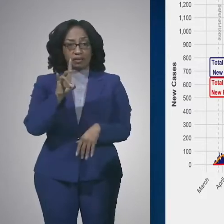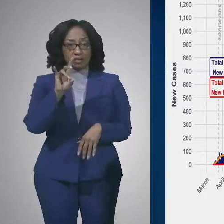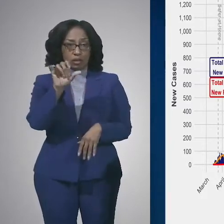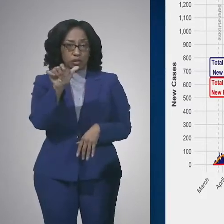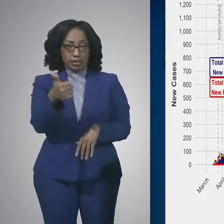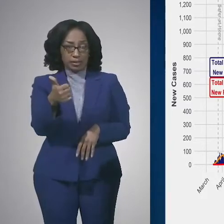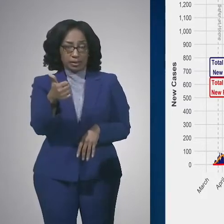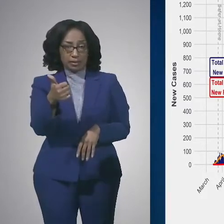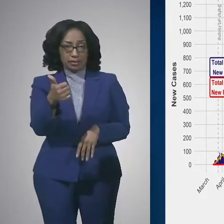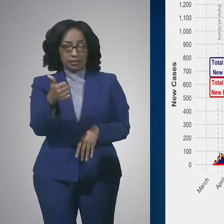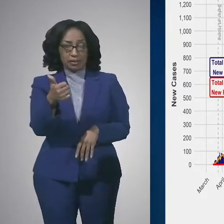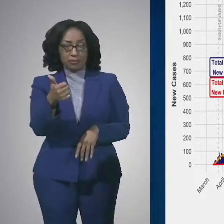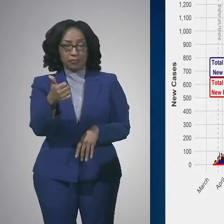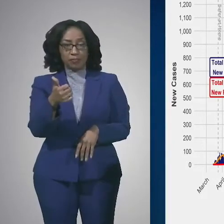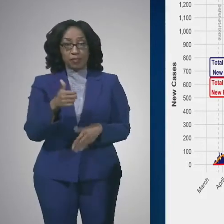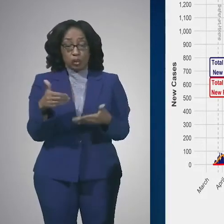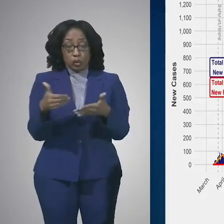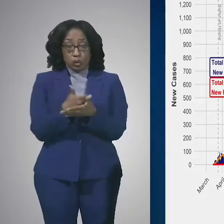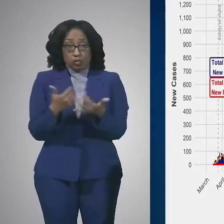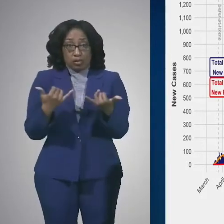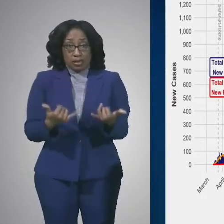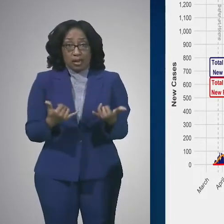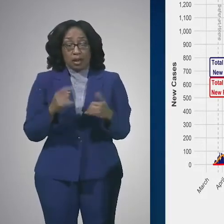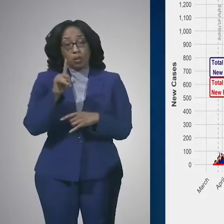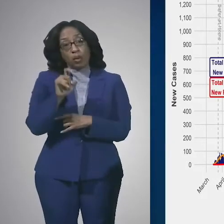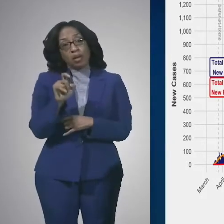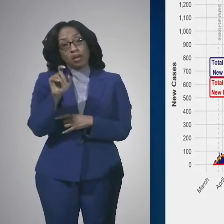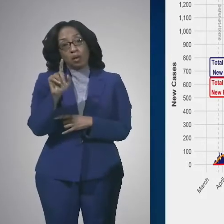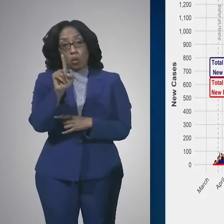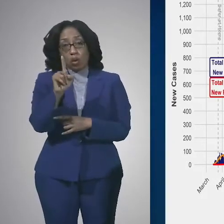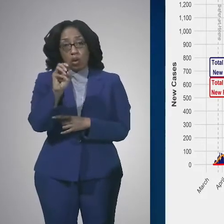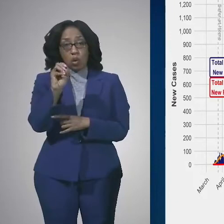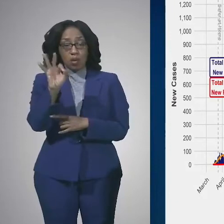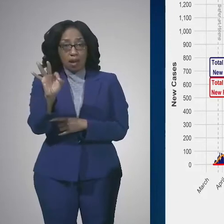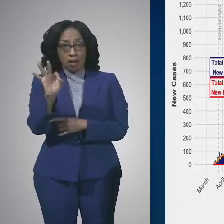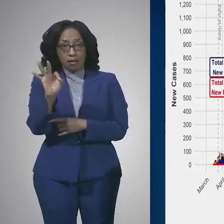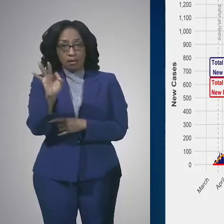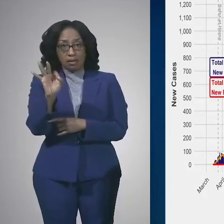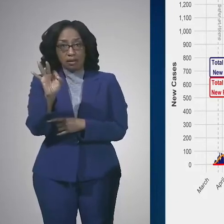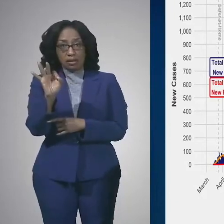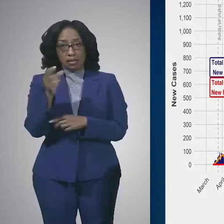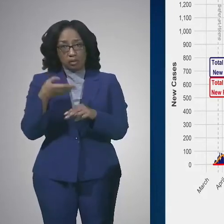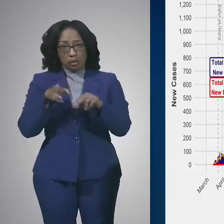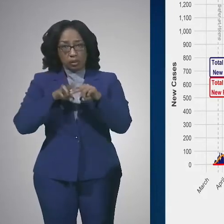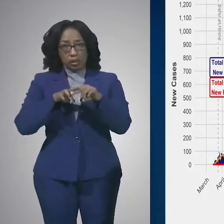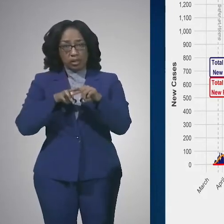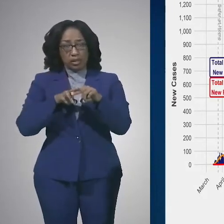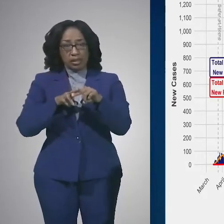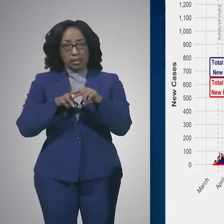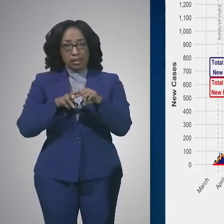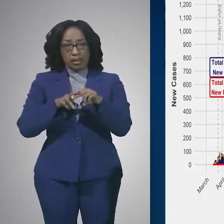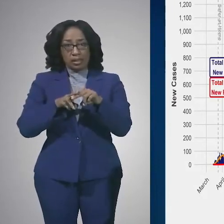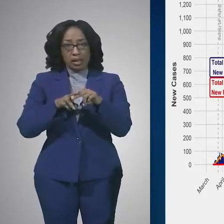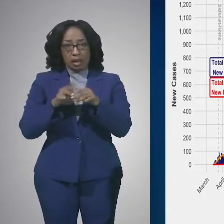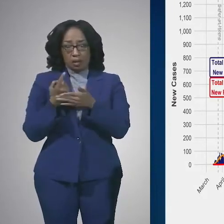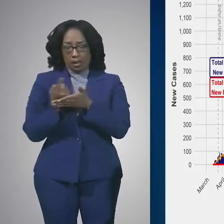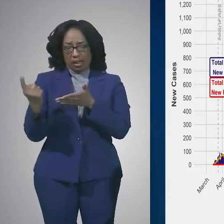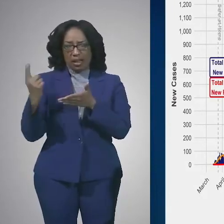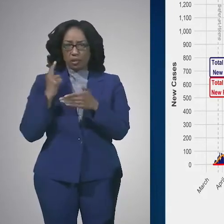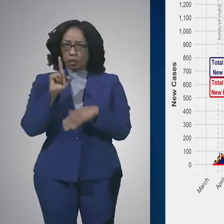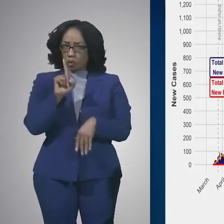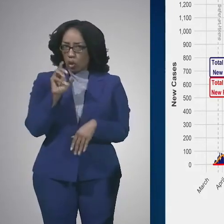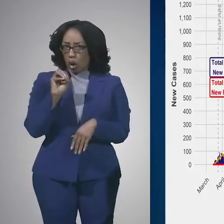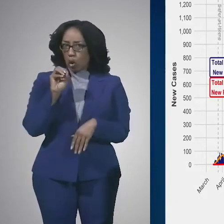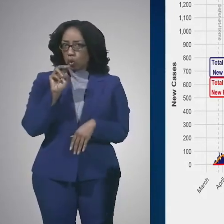145,710. New cases reported today, 109. That is up slightly from 102 cases reported this time last